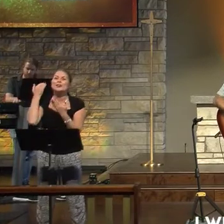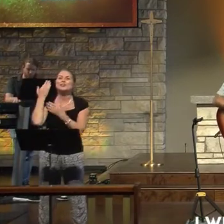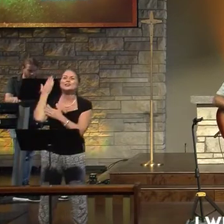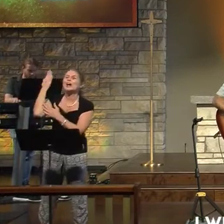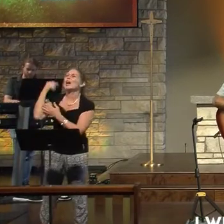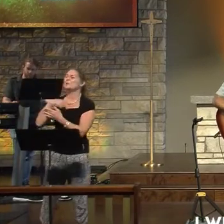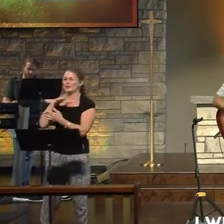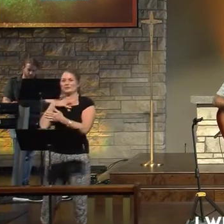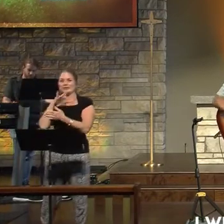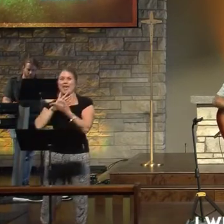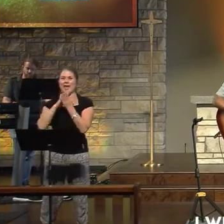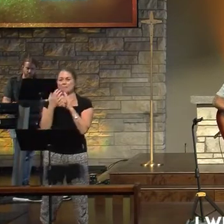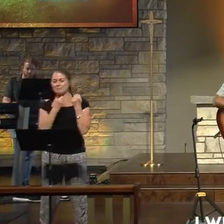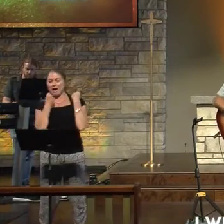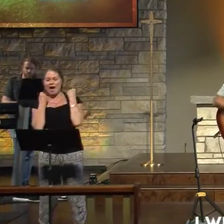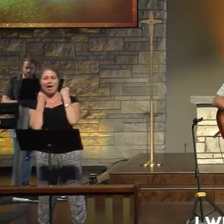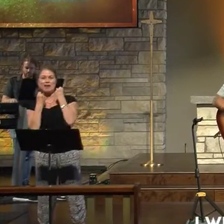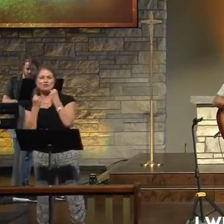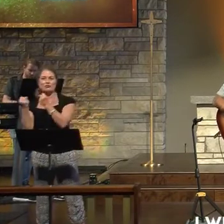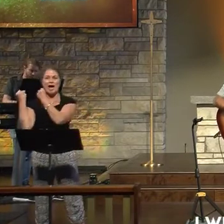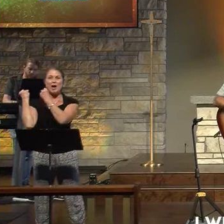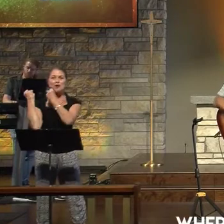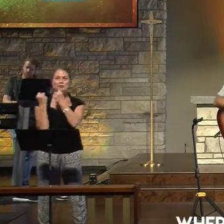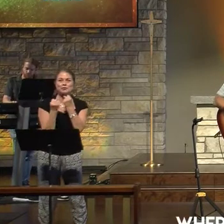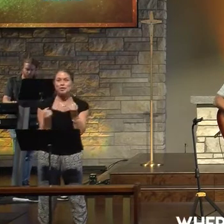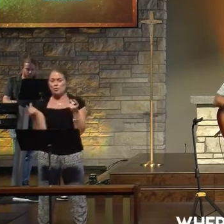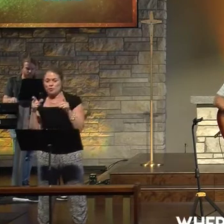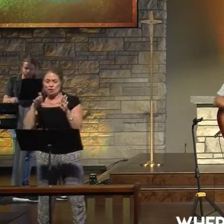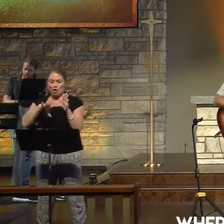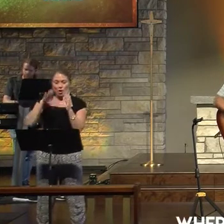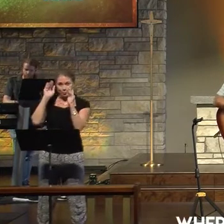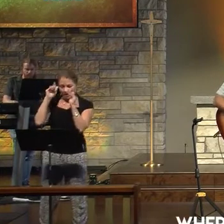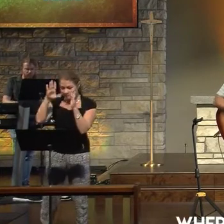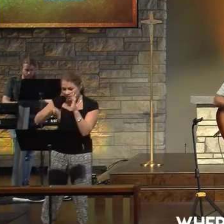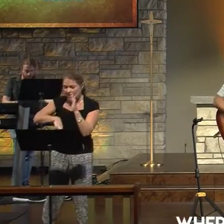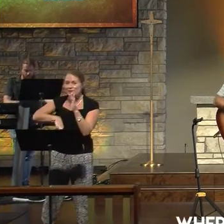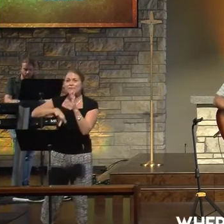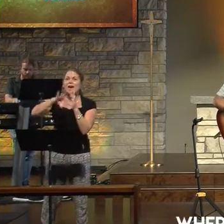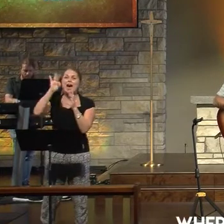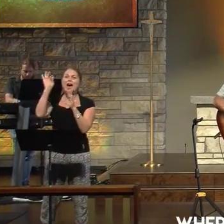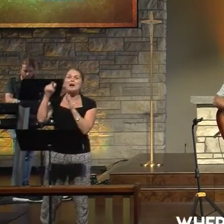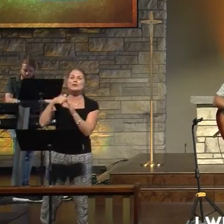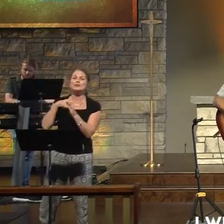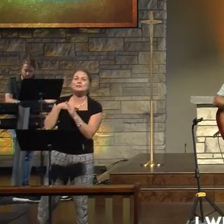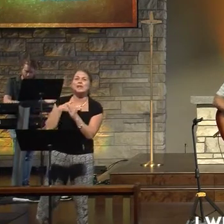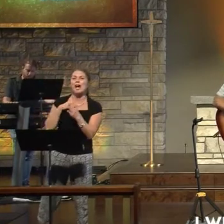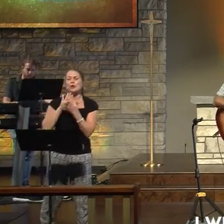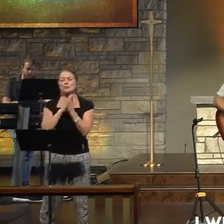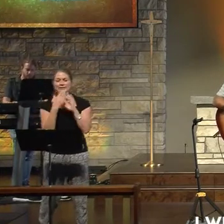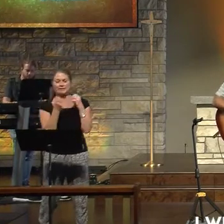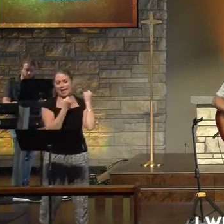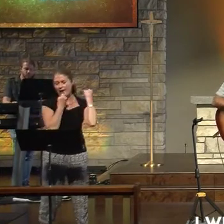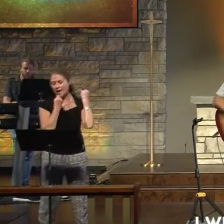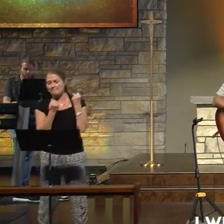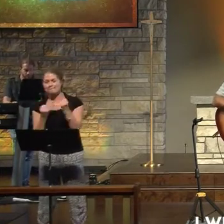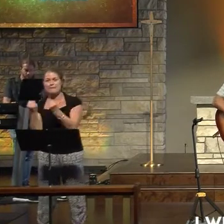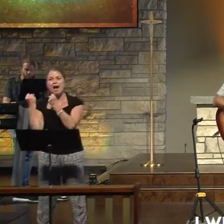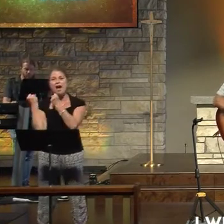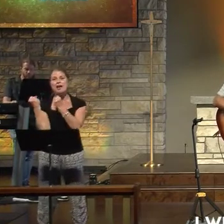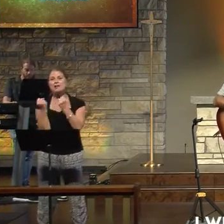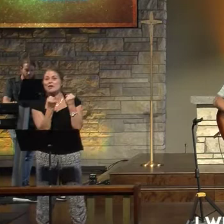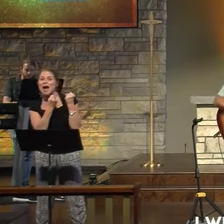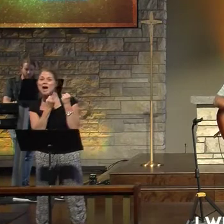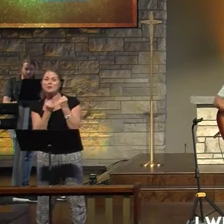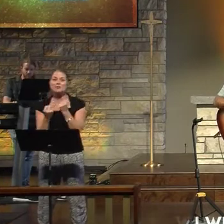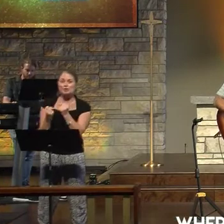why, I will stand my ground where hope can be found. I will stand